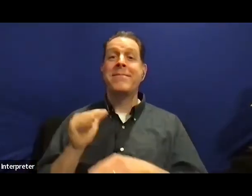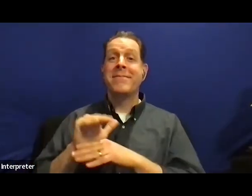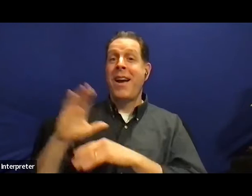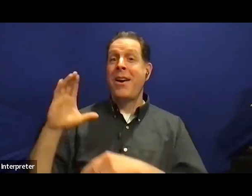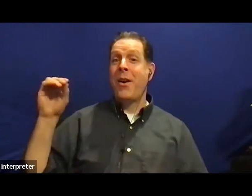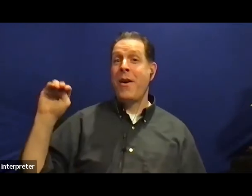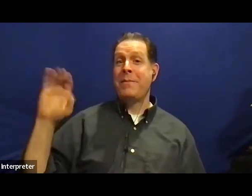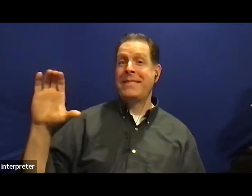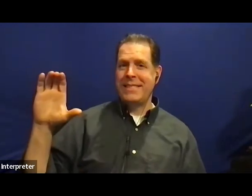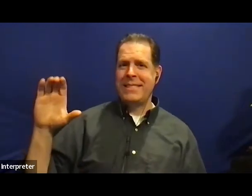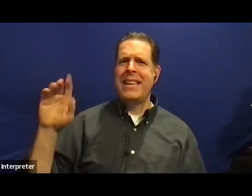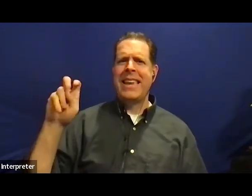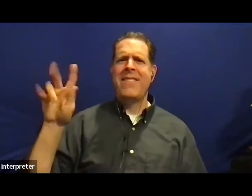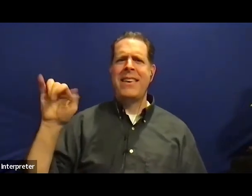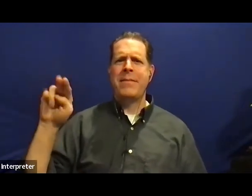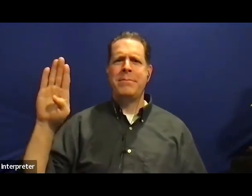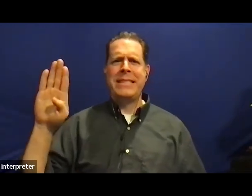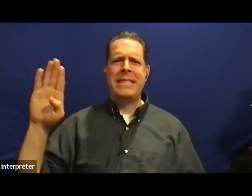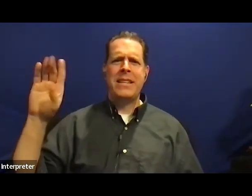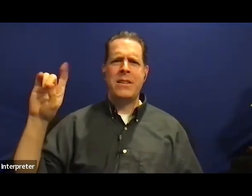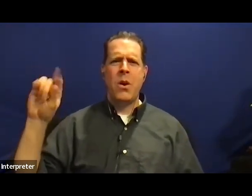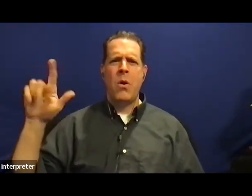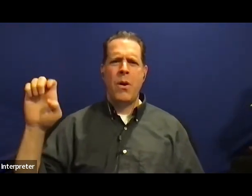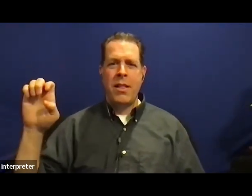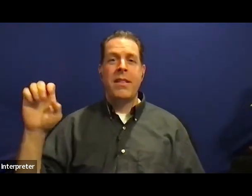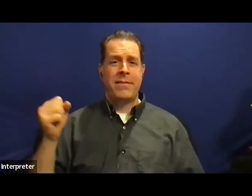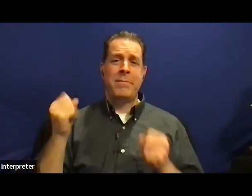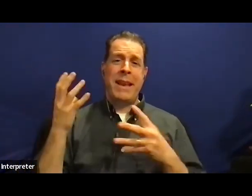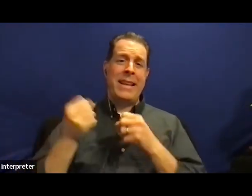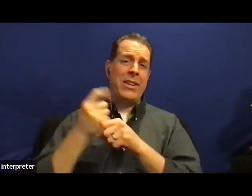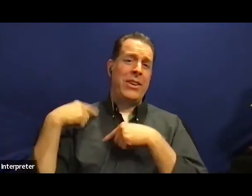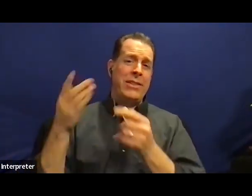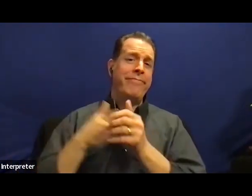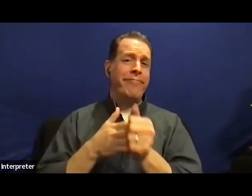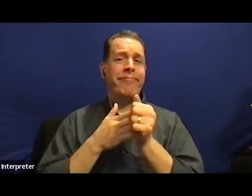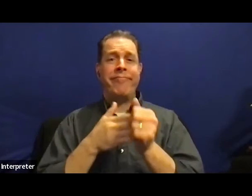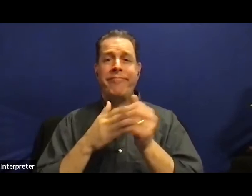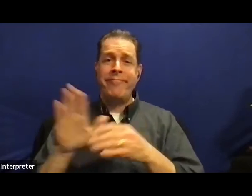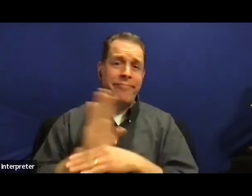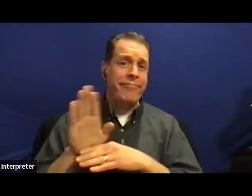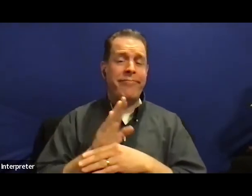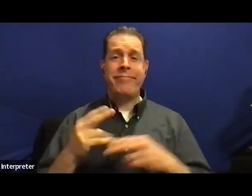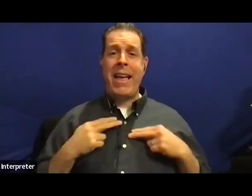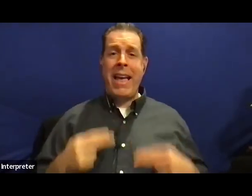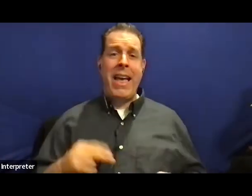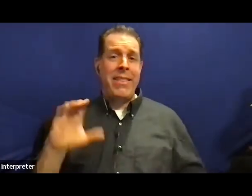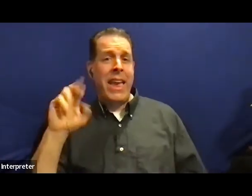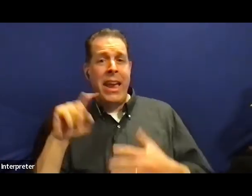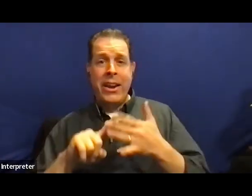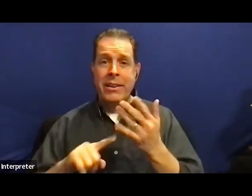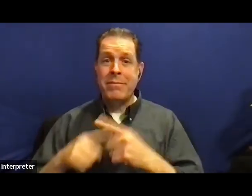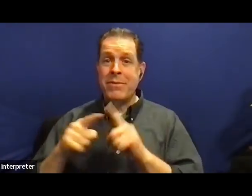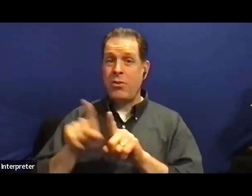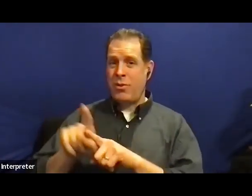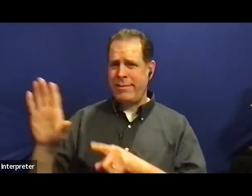co-MCs, Kevin B. Dole, who for his years of leadership in the business and healthcare community, and for his passion